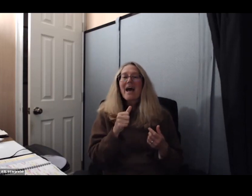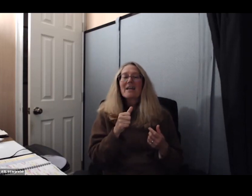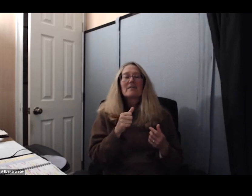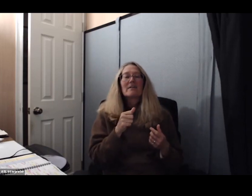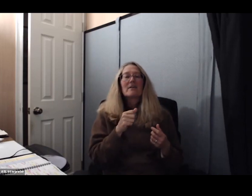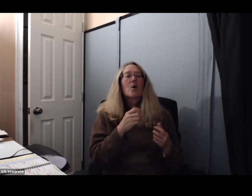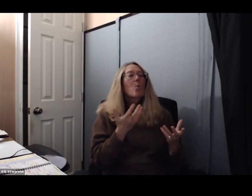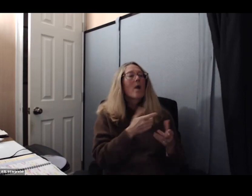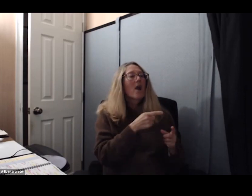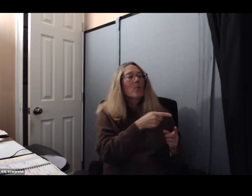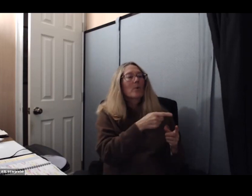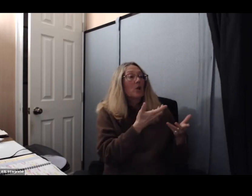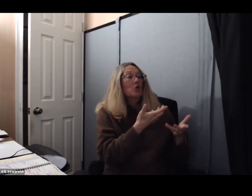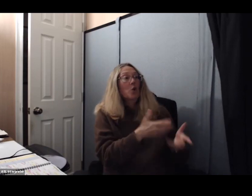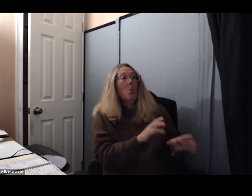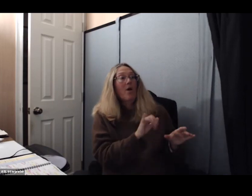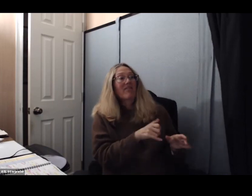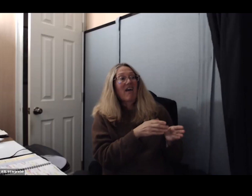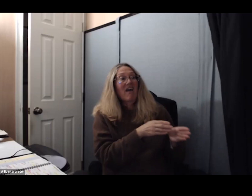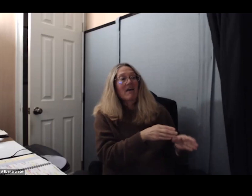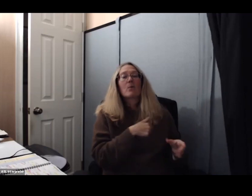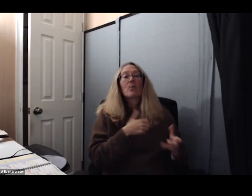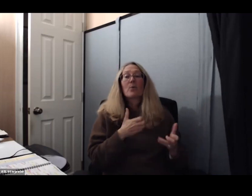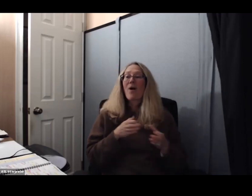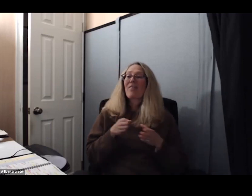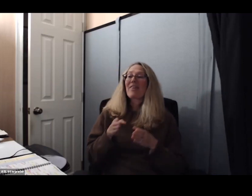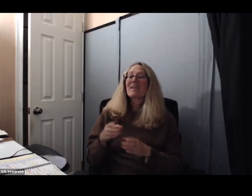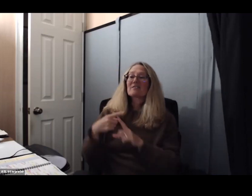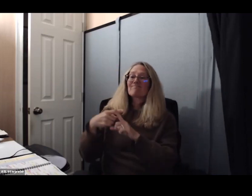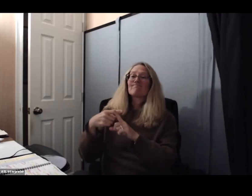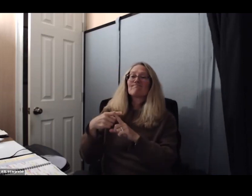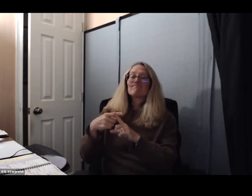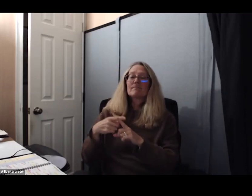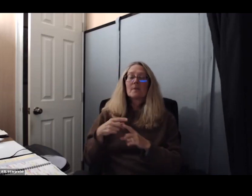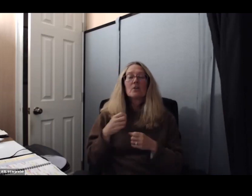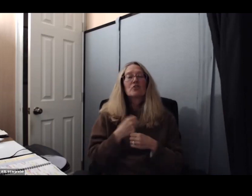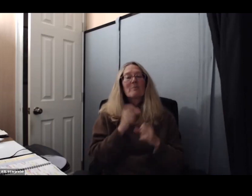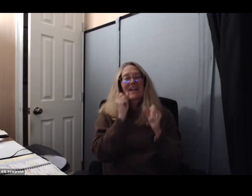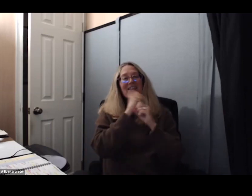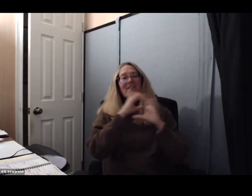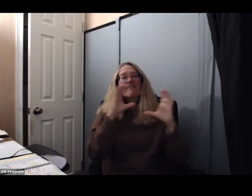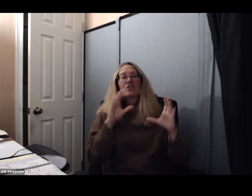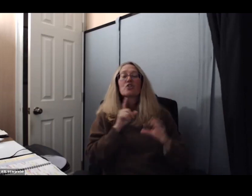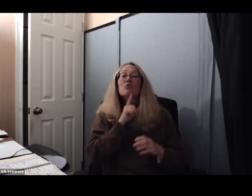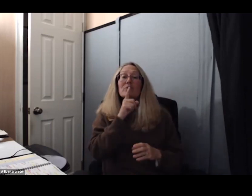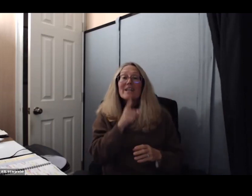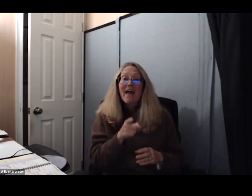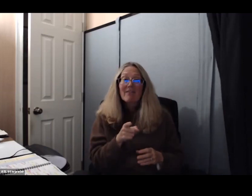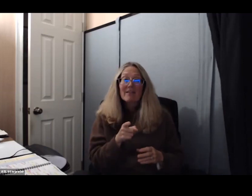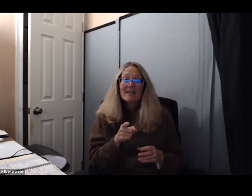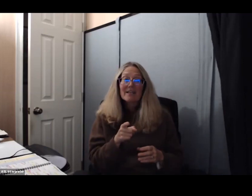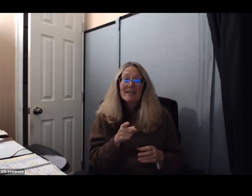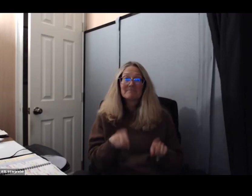So hopefully this is just one of the many steps that we can take towards really making that vision a reality.